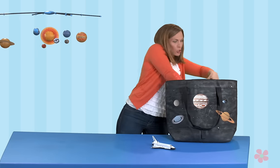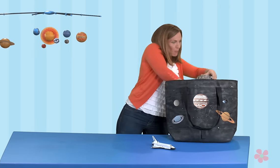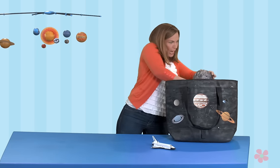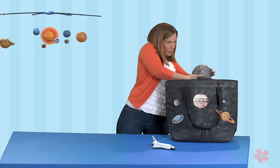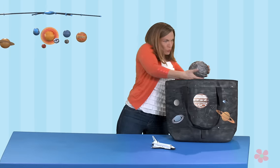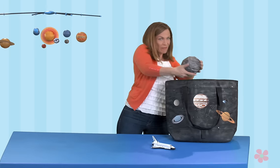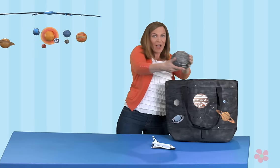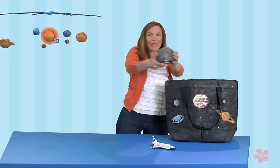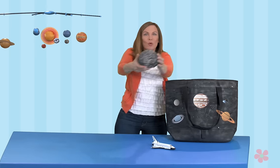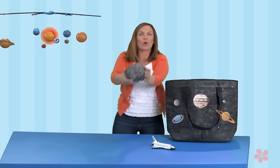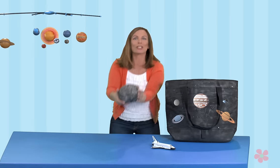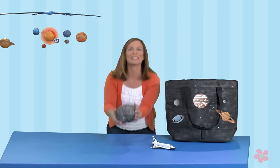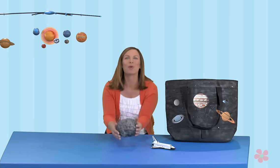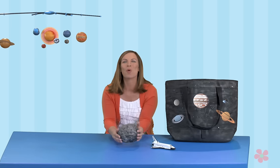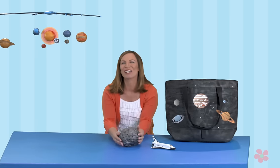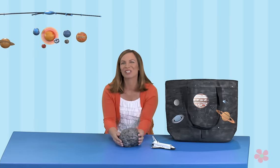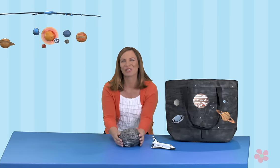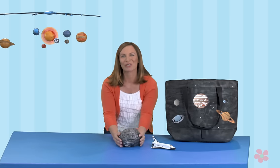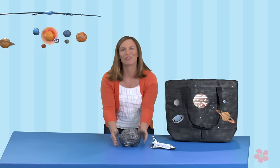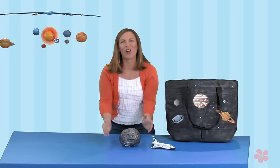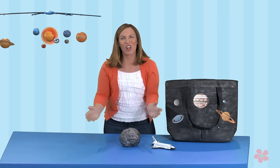your mind, you will find the world is wonderful.